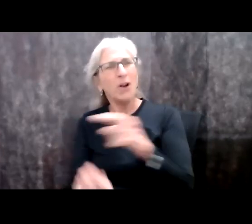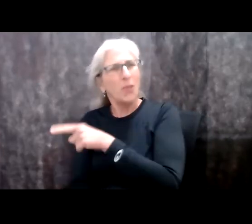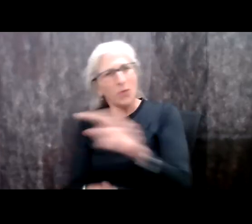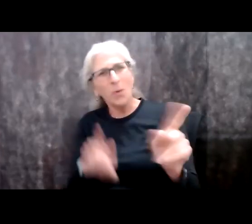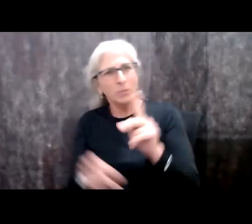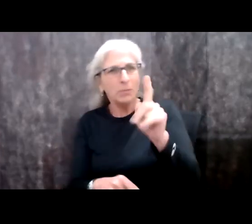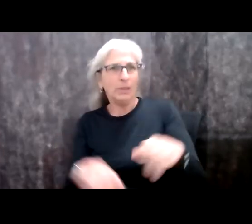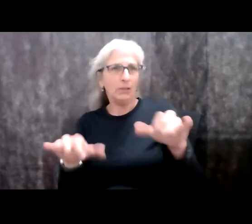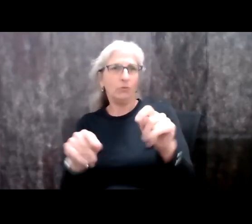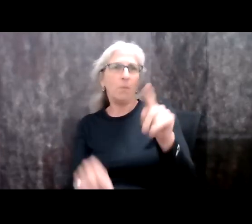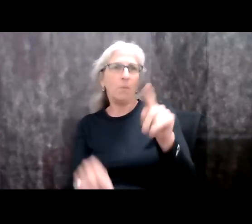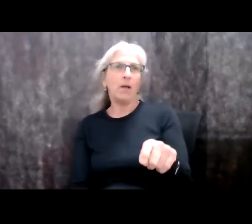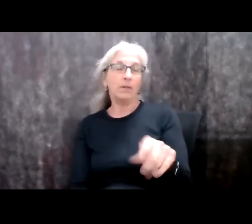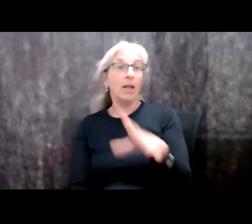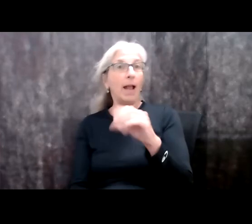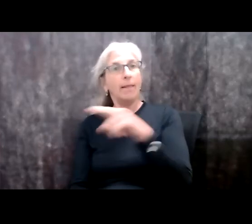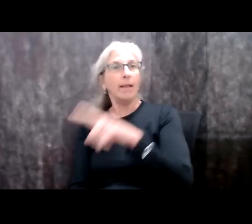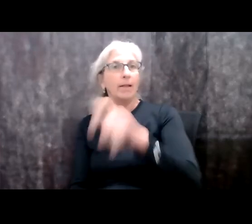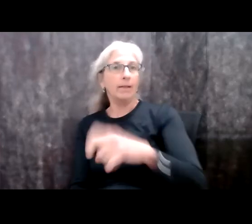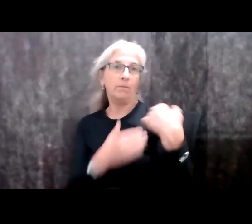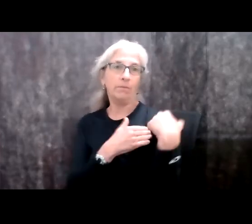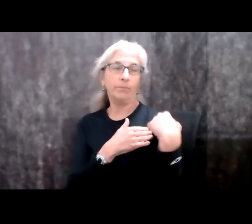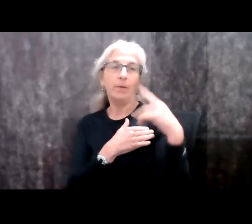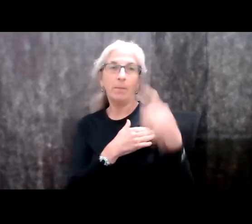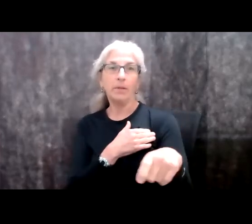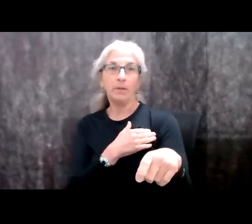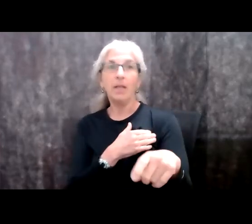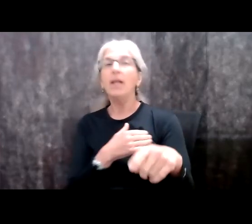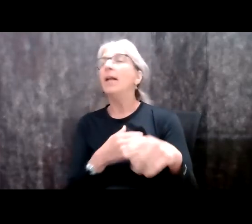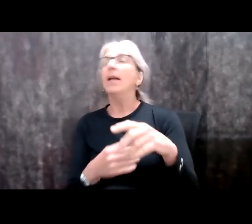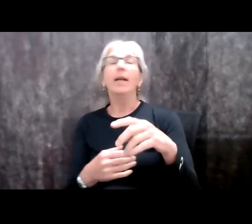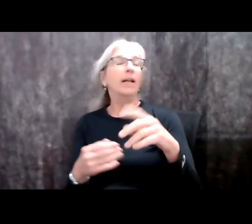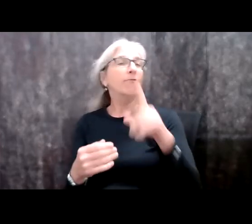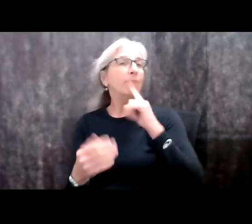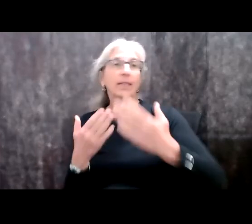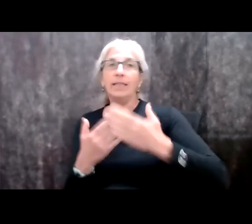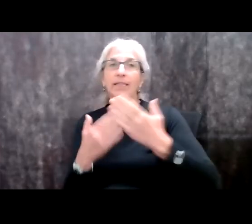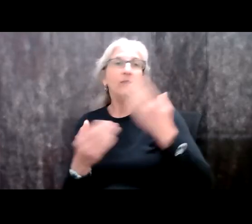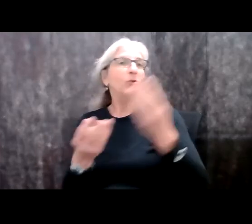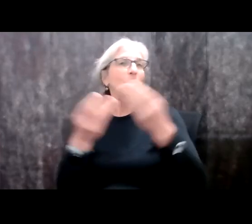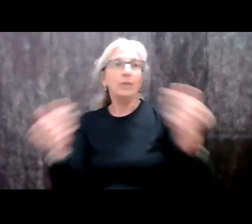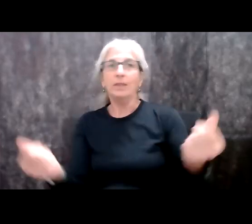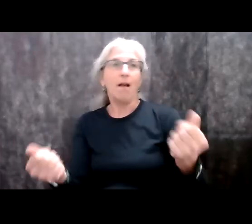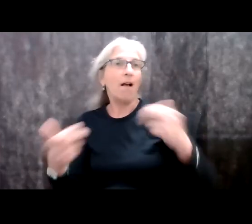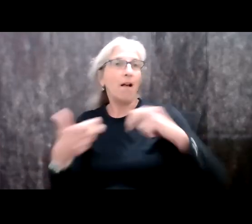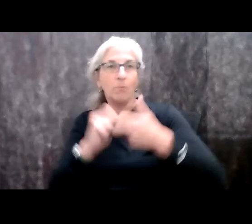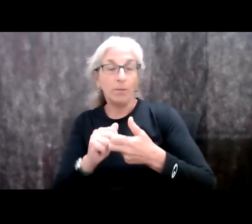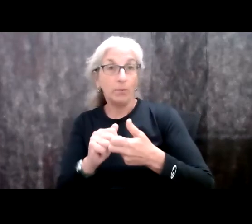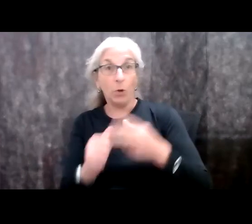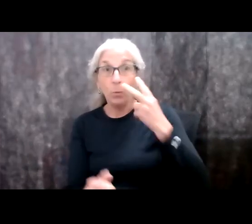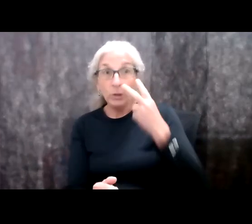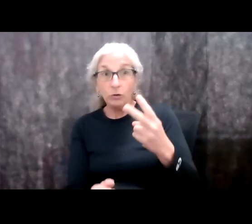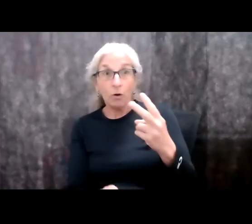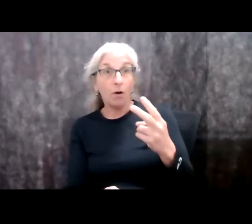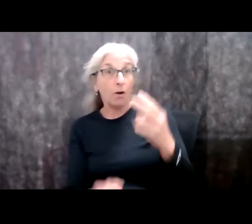them accountable, because it doesn't take long to fix things. We saw a president who did things in 4 years and made America great again. My goal is to make Virginia great